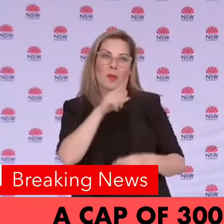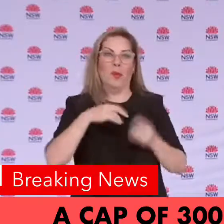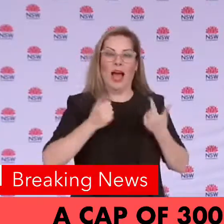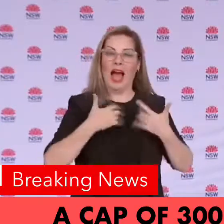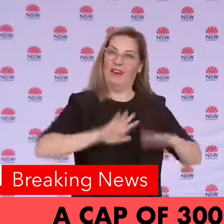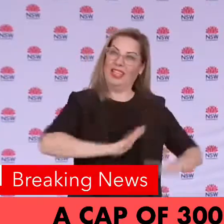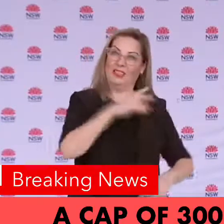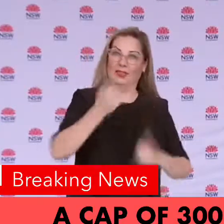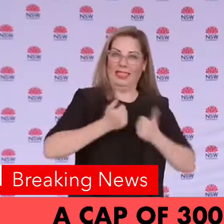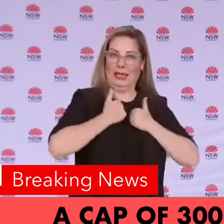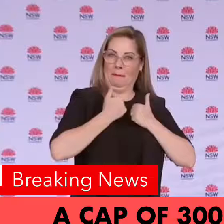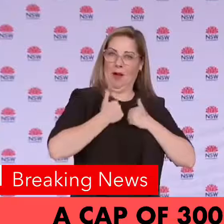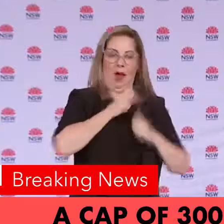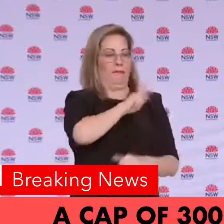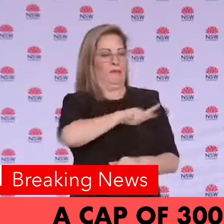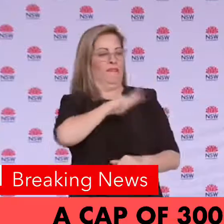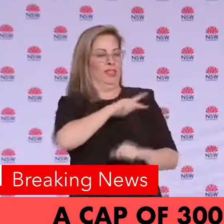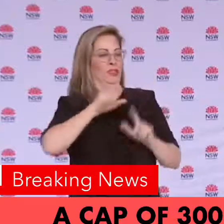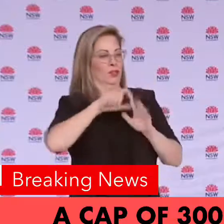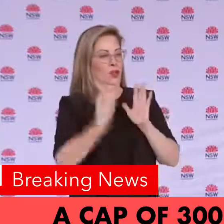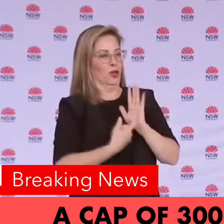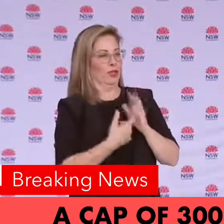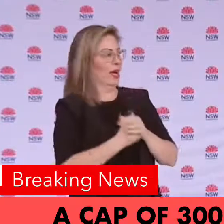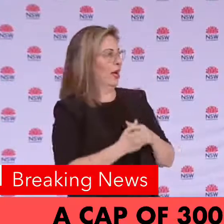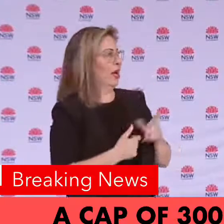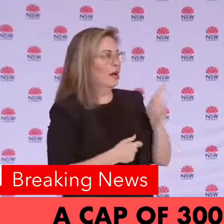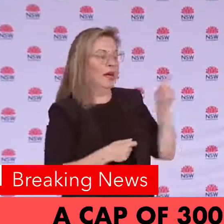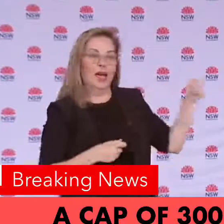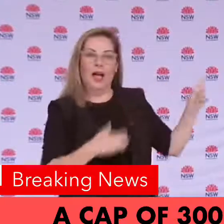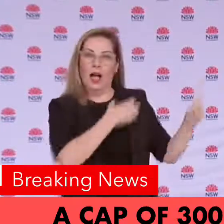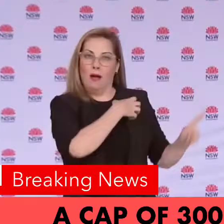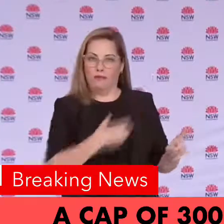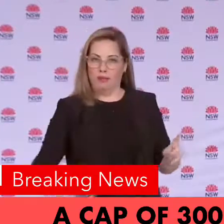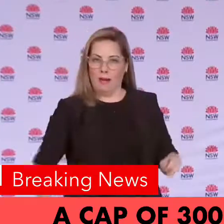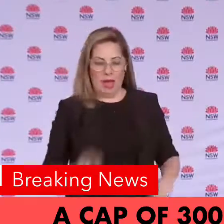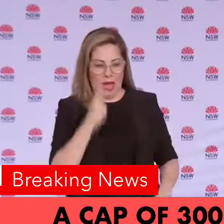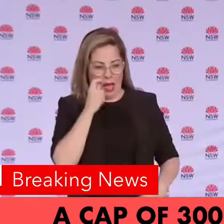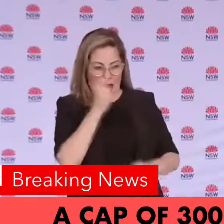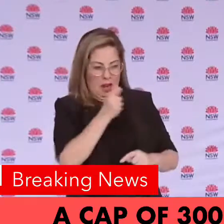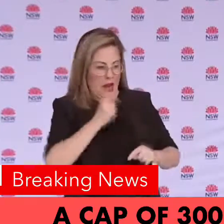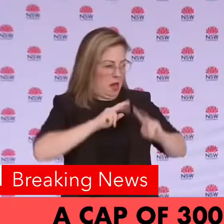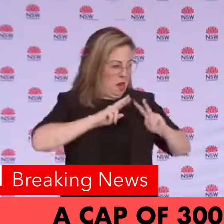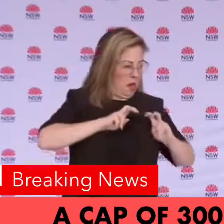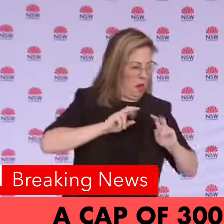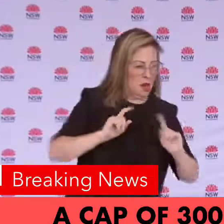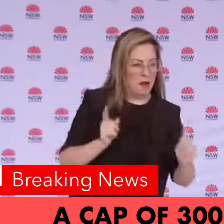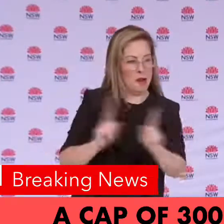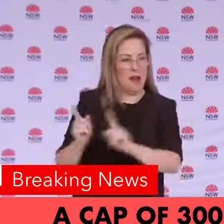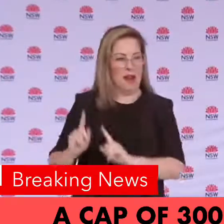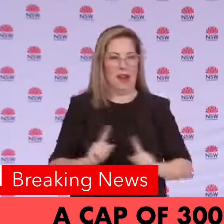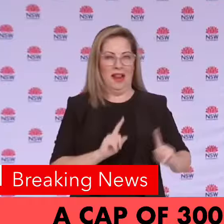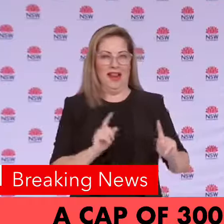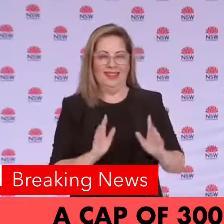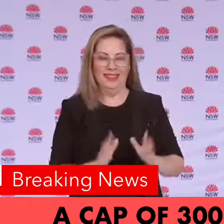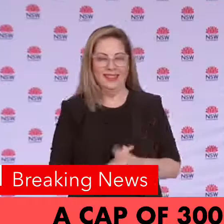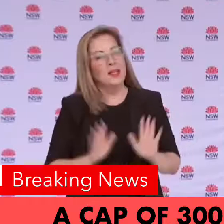And the Premier is actually a great detective. She often gets to the answer before many others. So thank